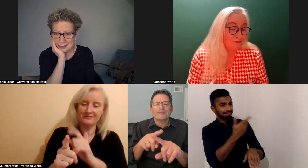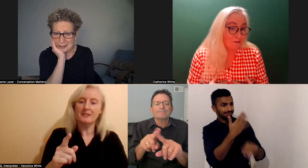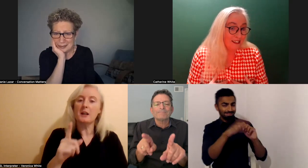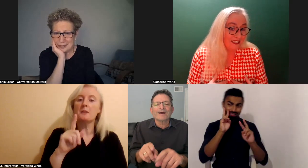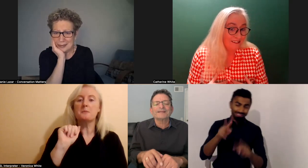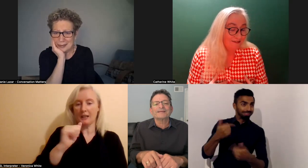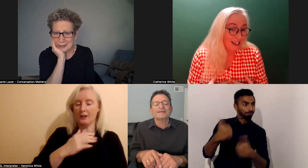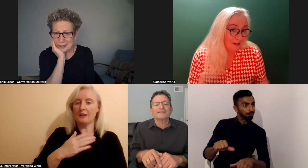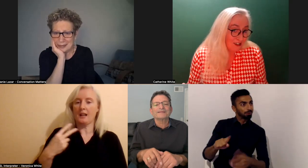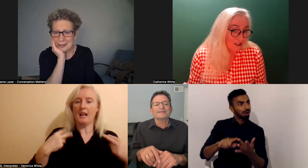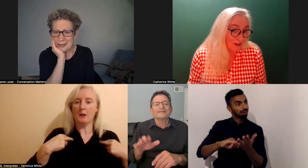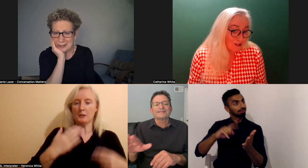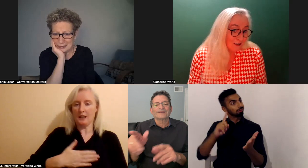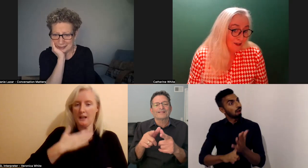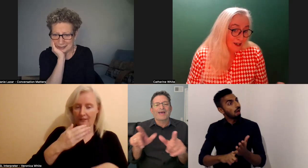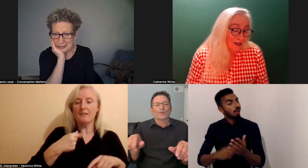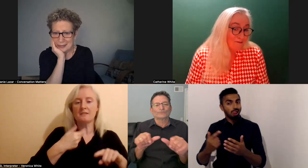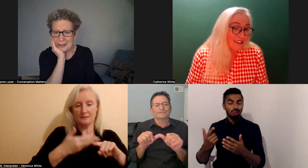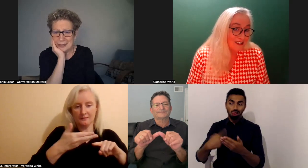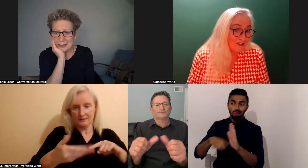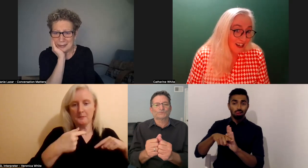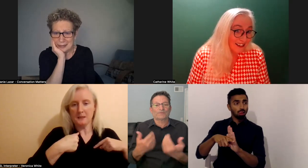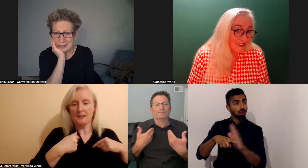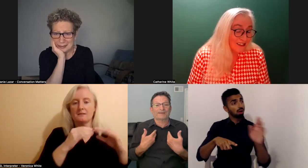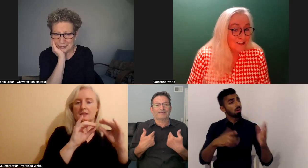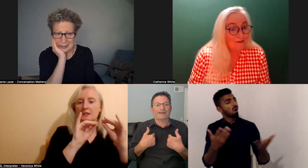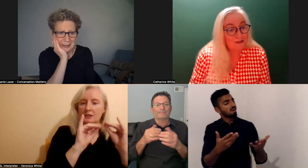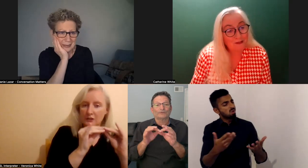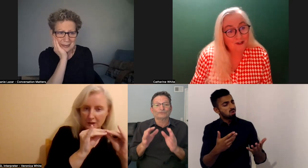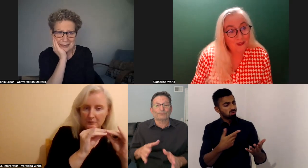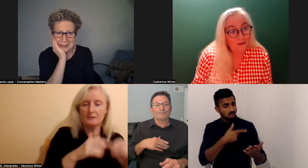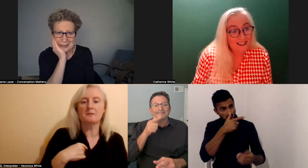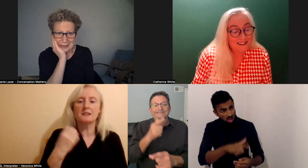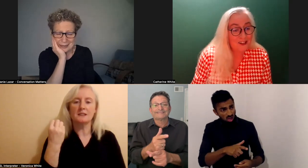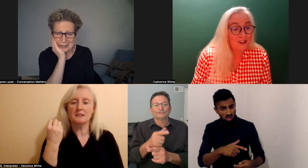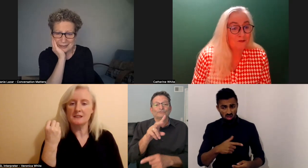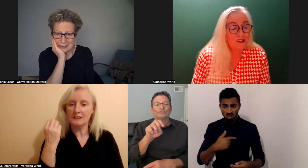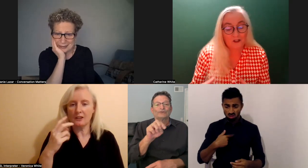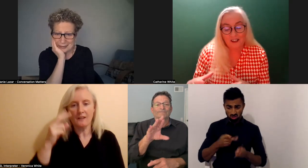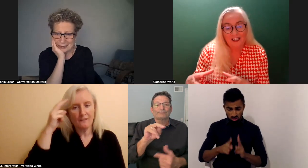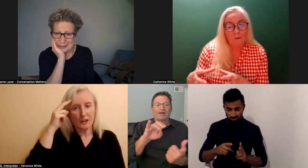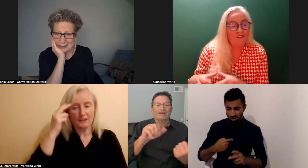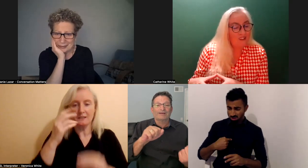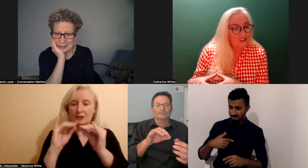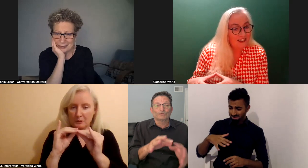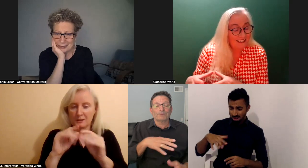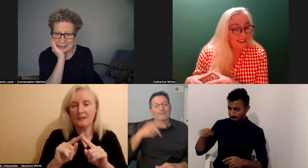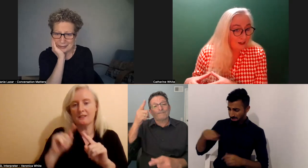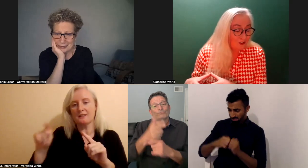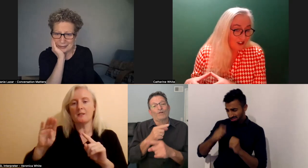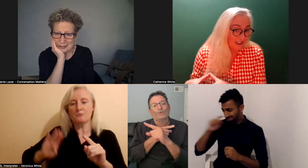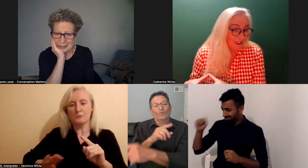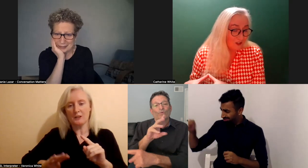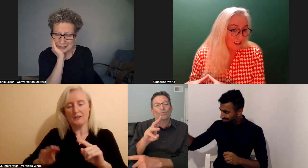on with me. I'm an interpreter. My sister Veronica is an interpreter. My brother Willie is an interpreter. So professionally,